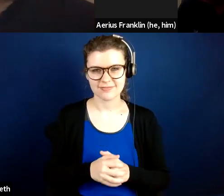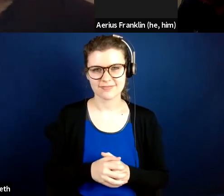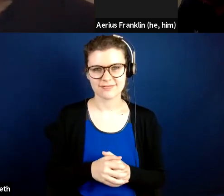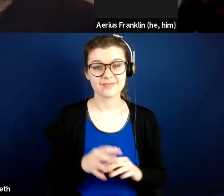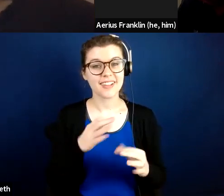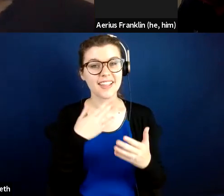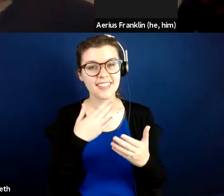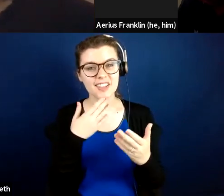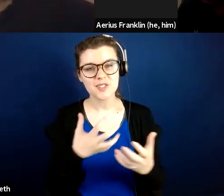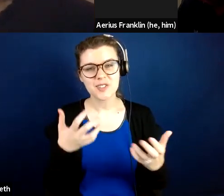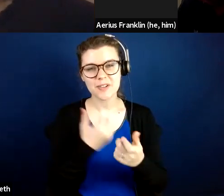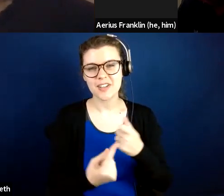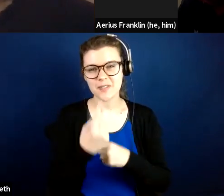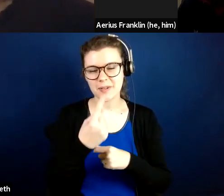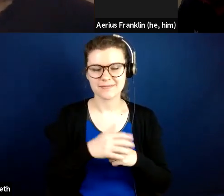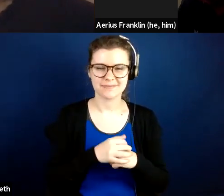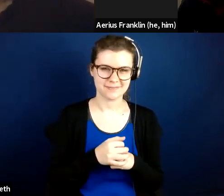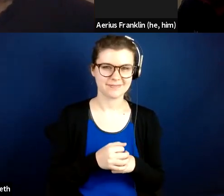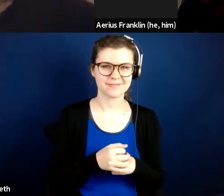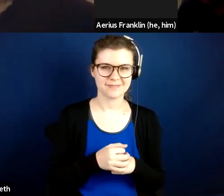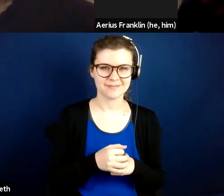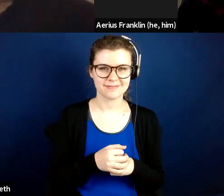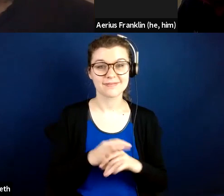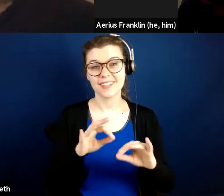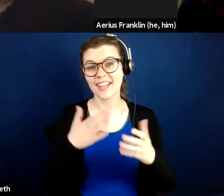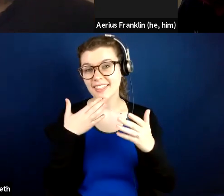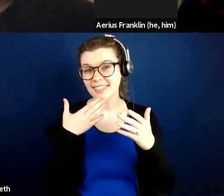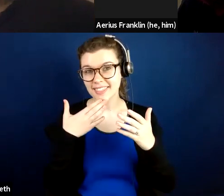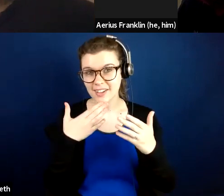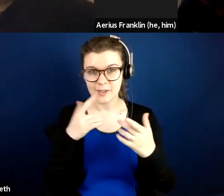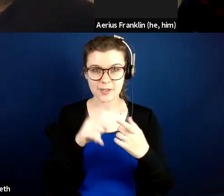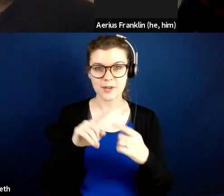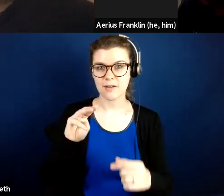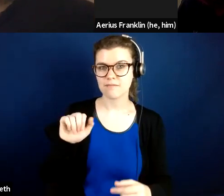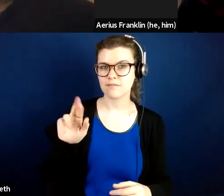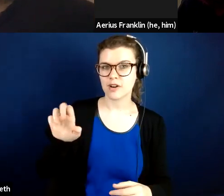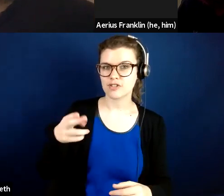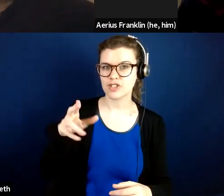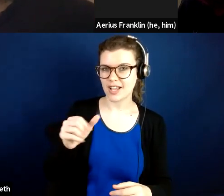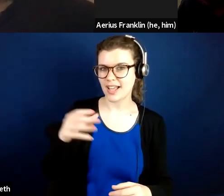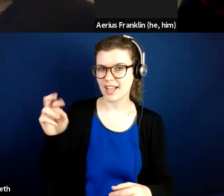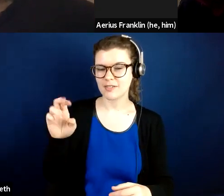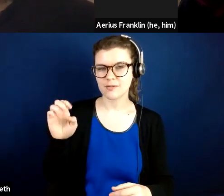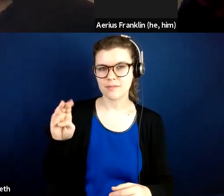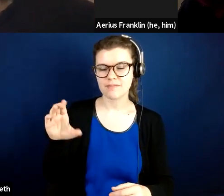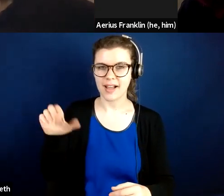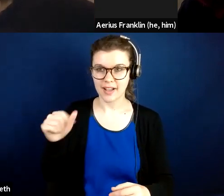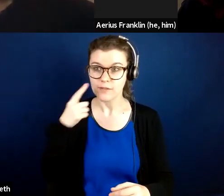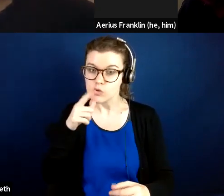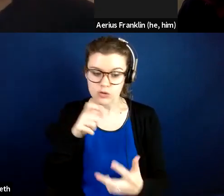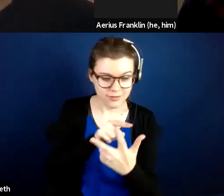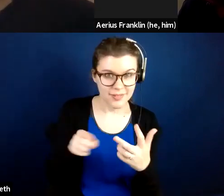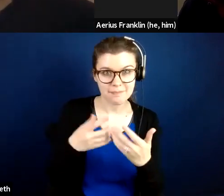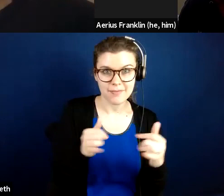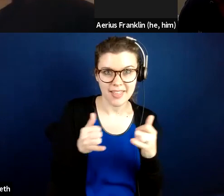thank you so much, all. So Thank you. Thank you to Marcia and Rebecca, and for all the players, and for Kim